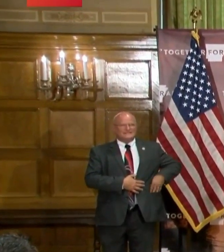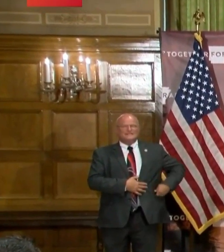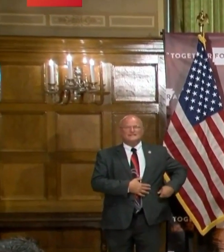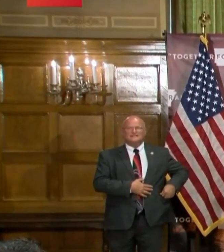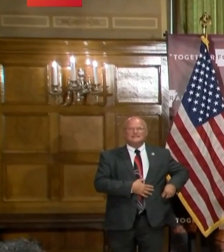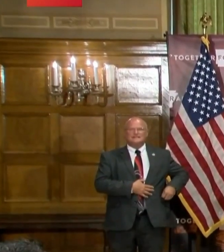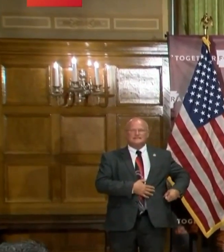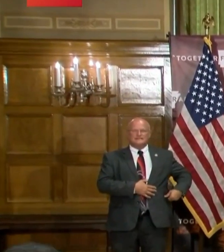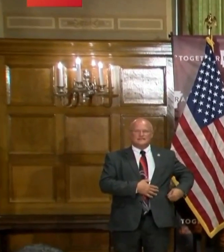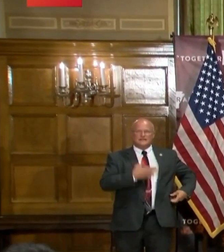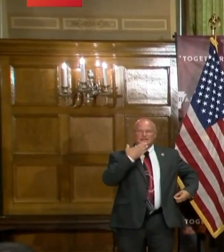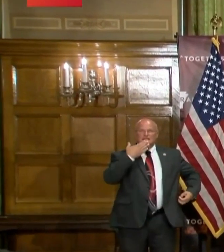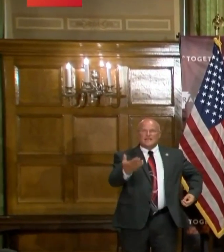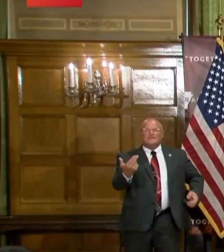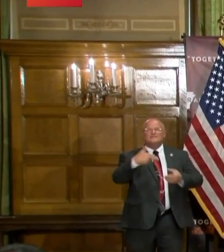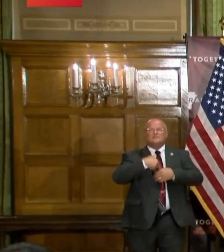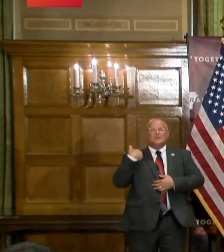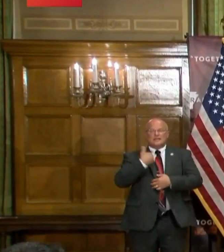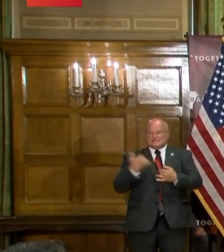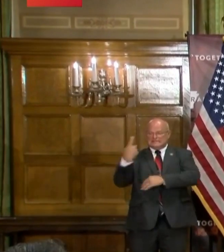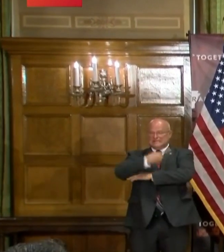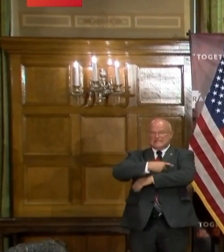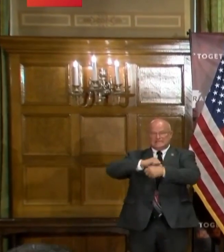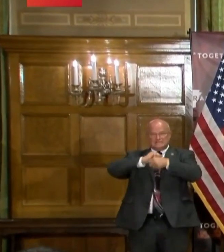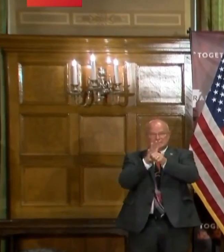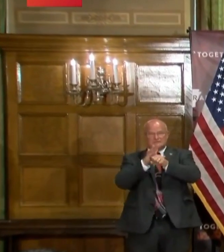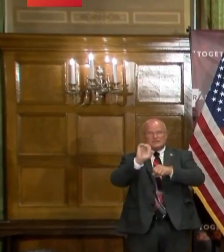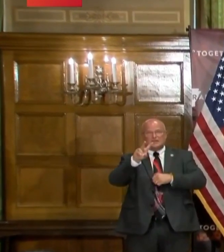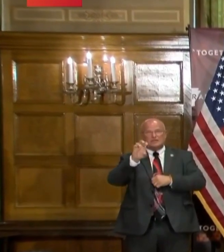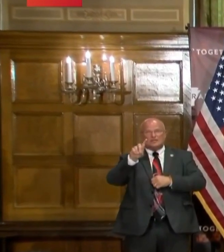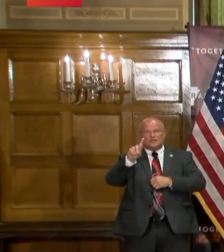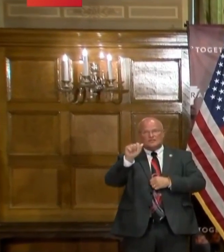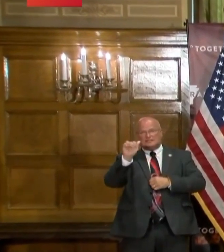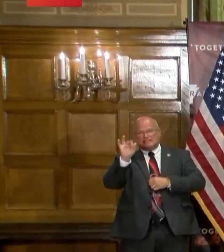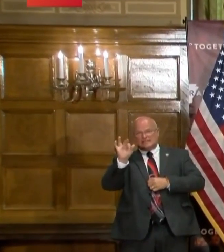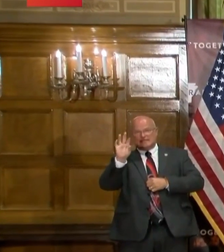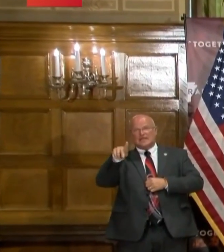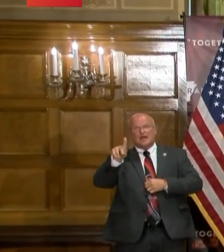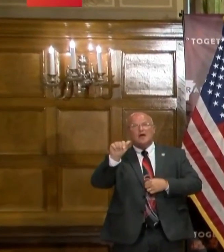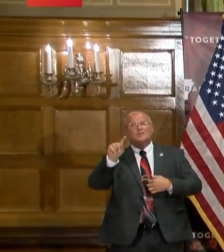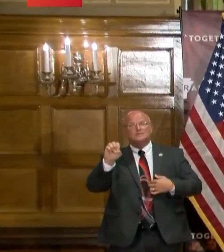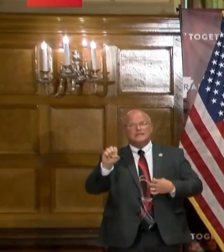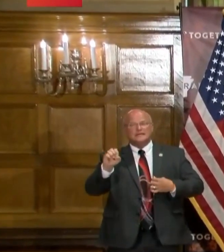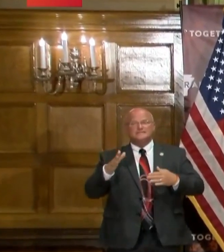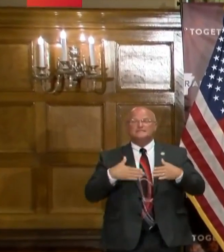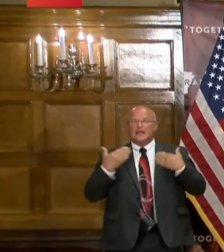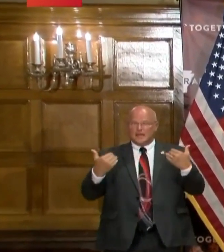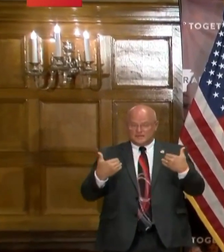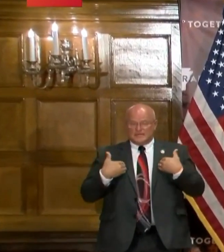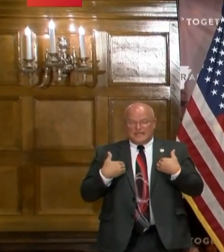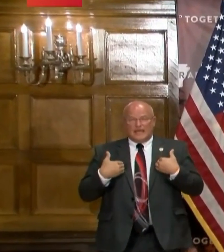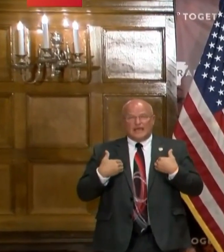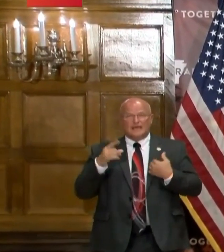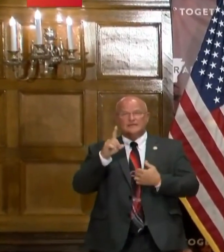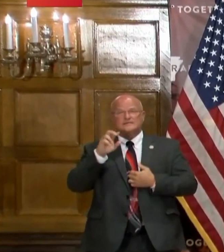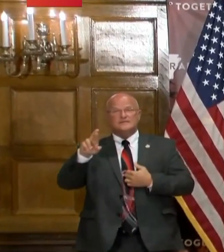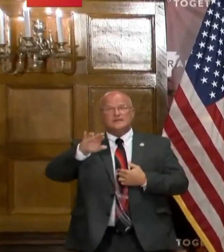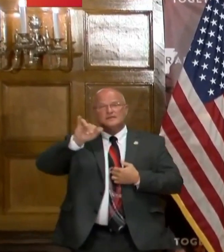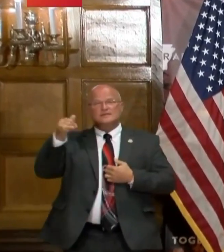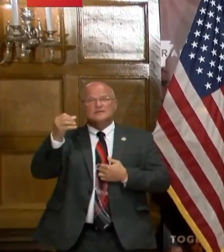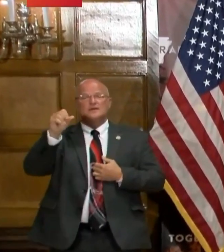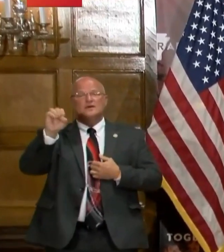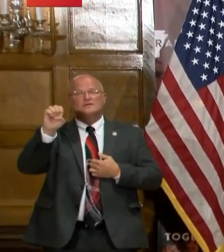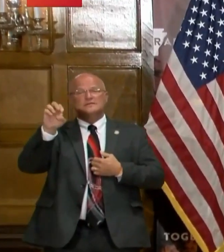Thank you for joining me for today's COVID-19 daily update. I'm pleased to be joined, of course, with Dr.